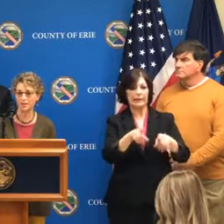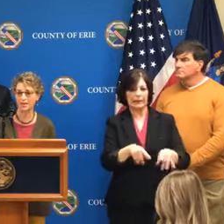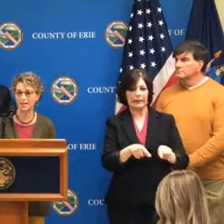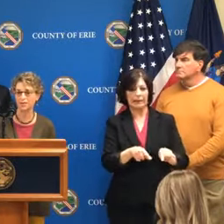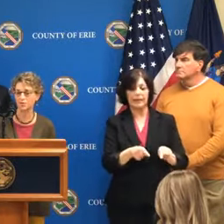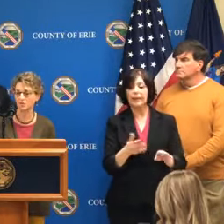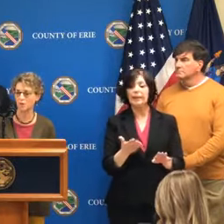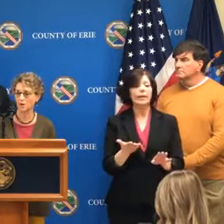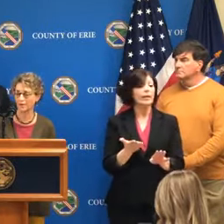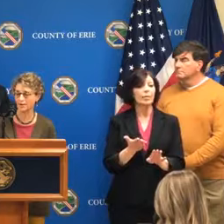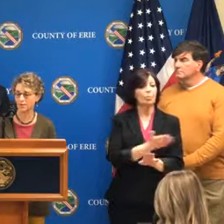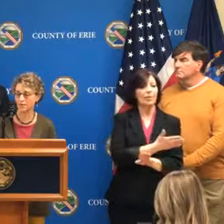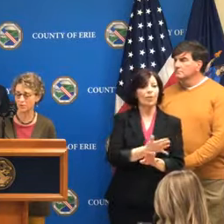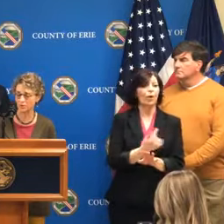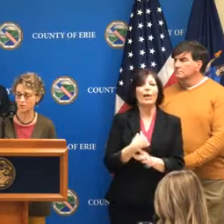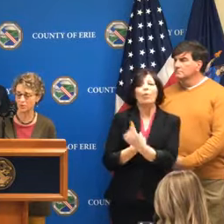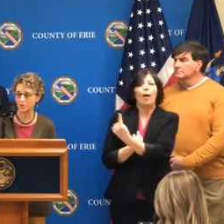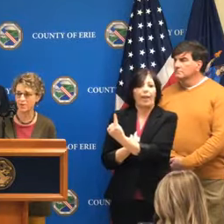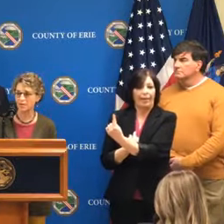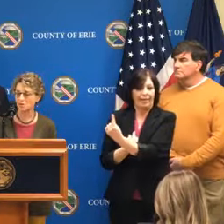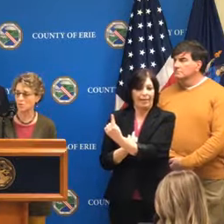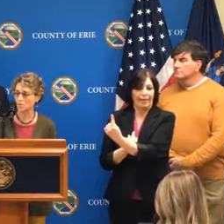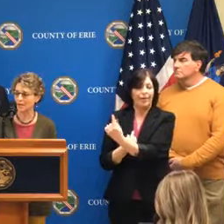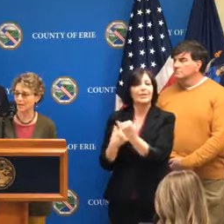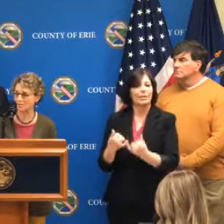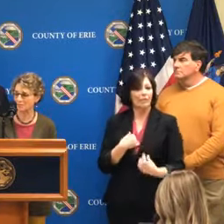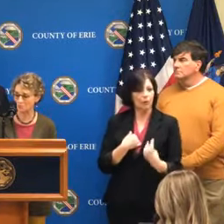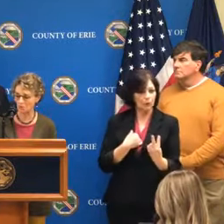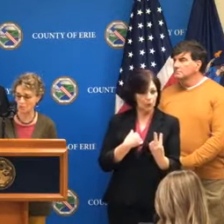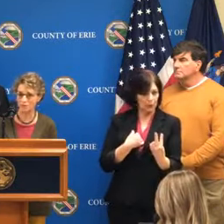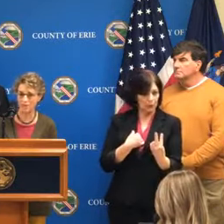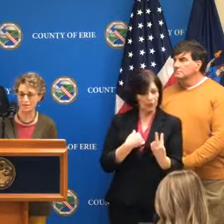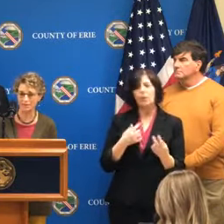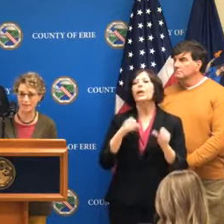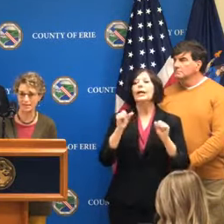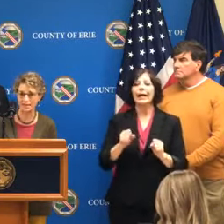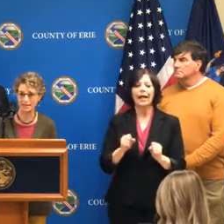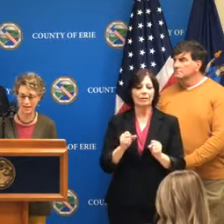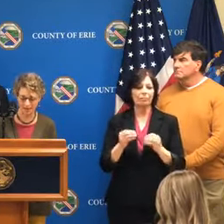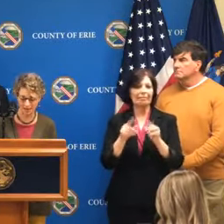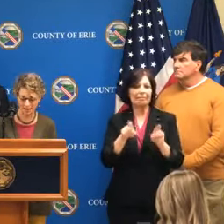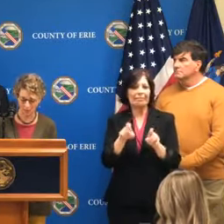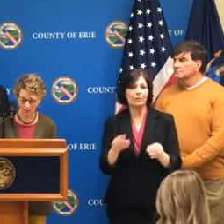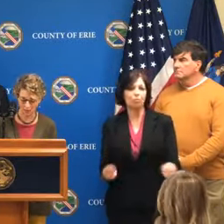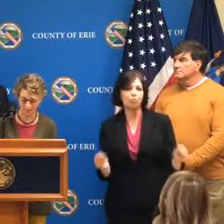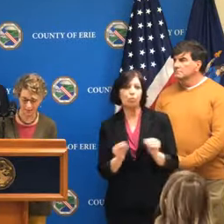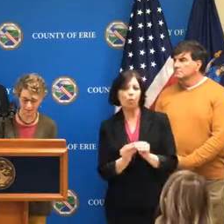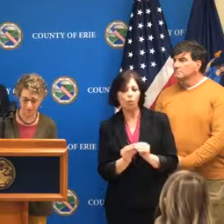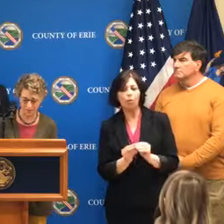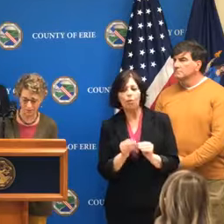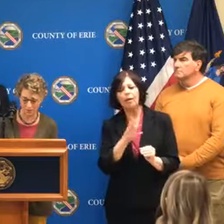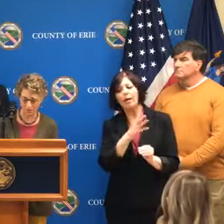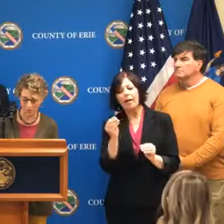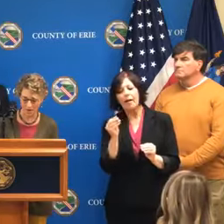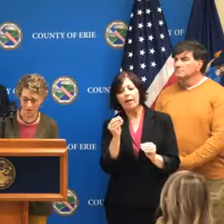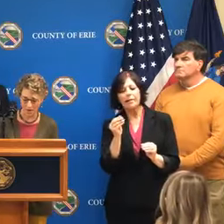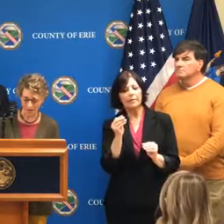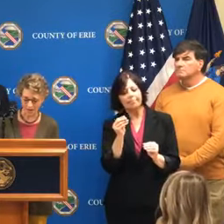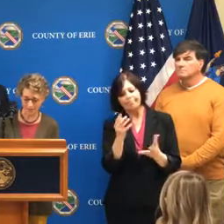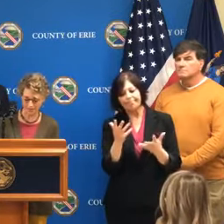Before today, there was only 1 that was approved, so we'll be able to rev up testing and ultimately be able to